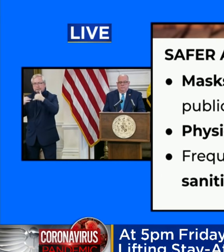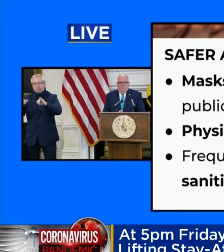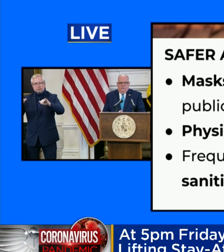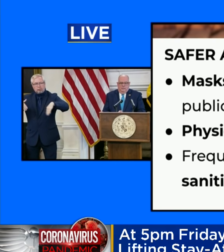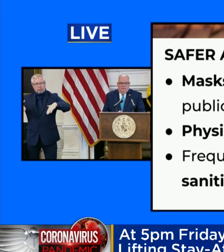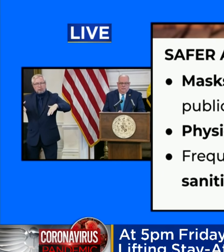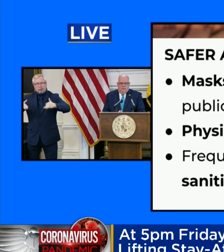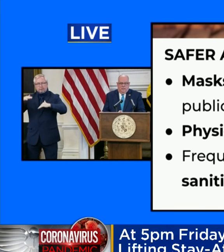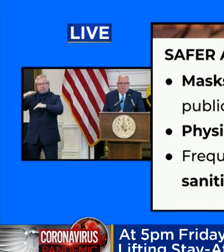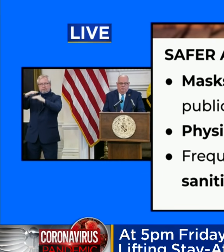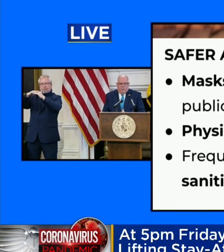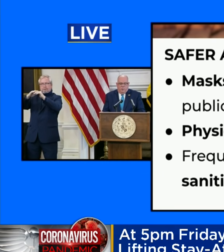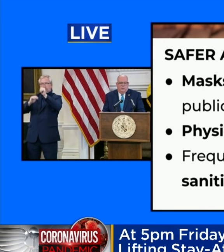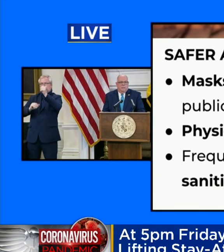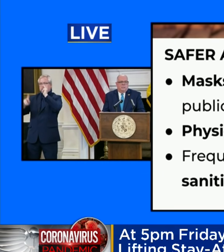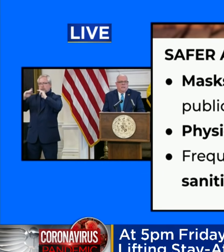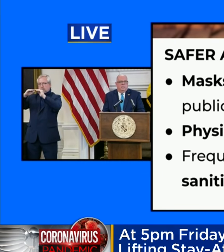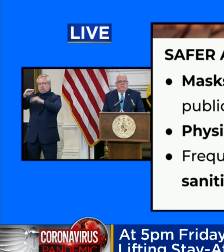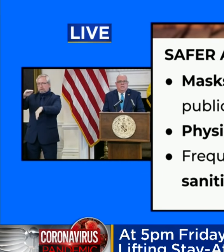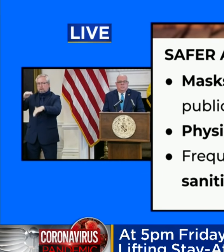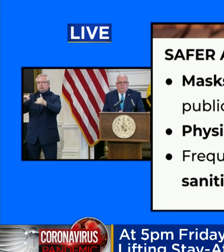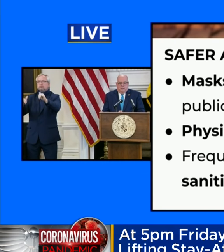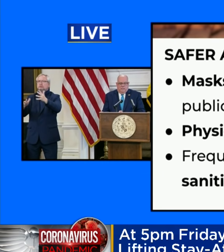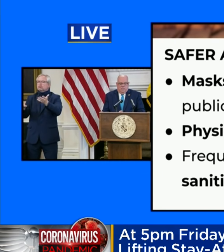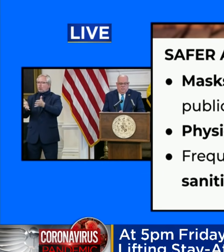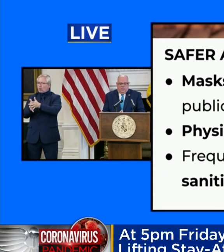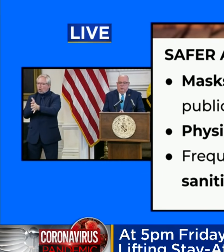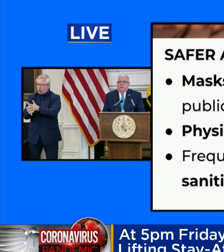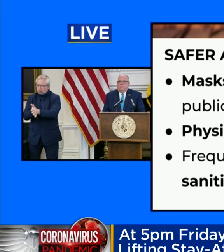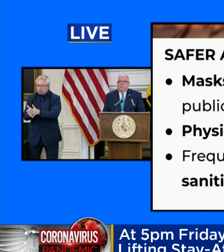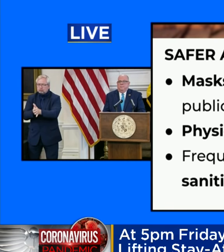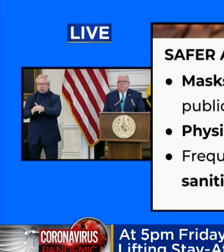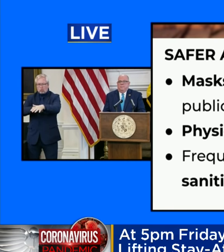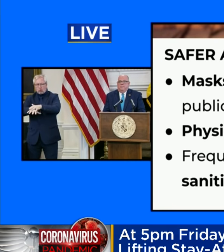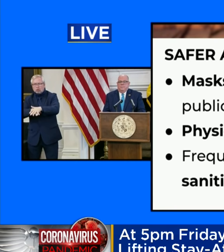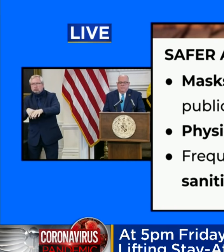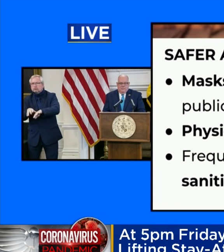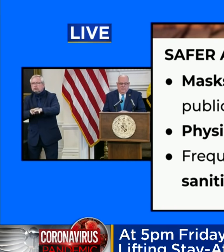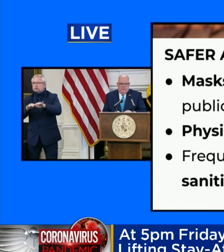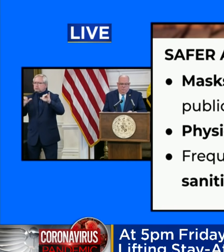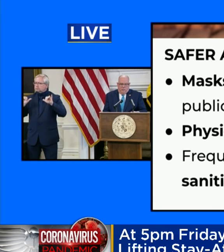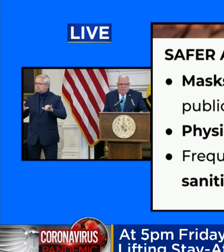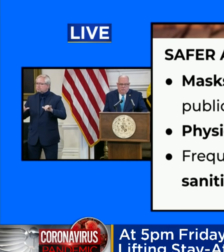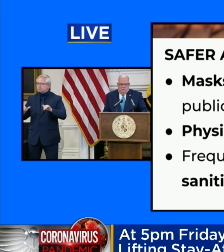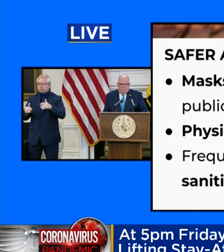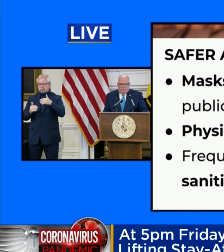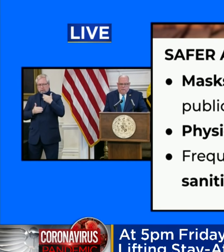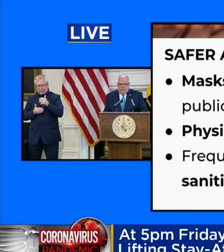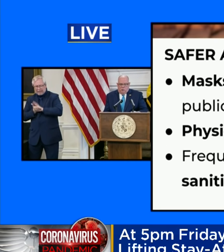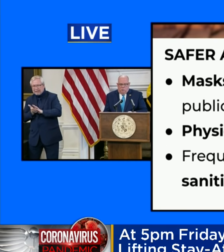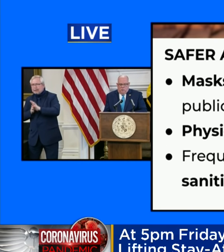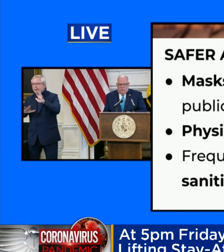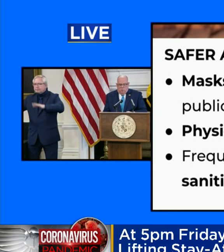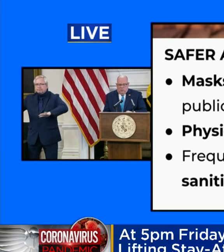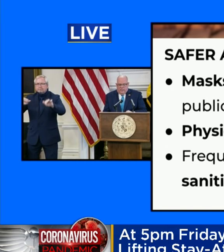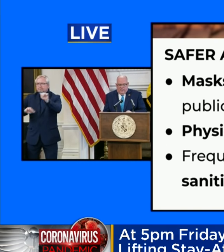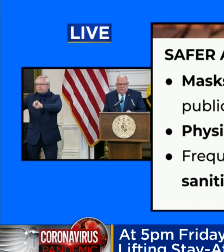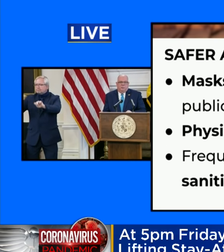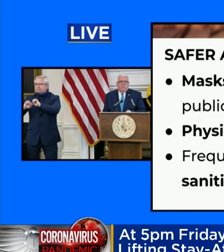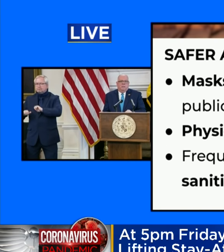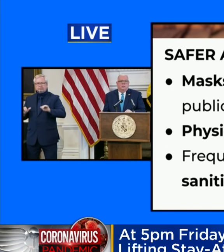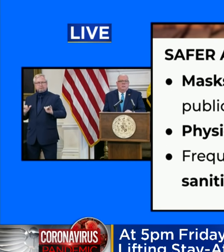often and frequently sanitizing high-touch areas. If these stage